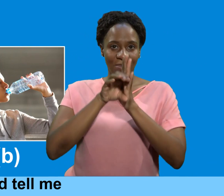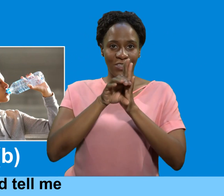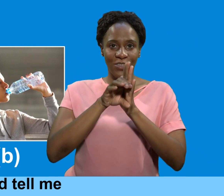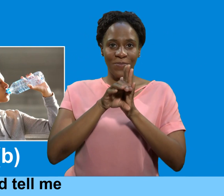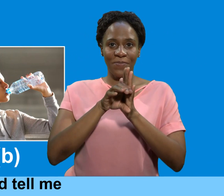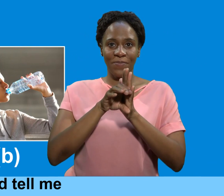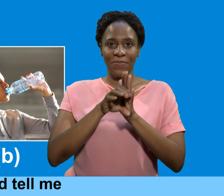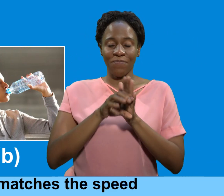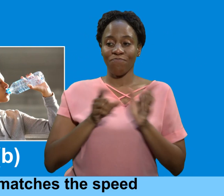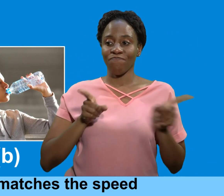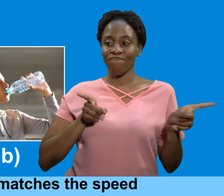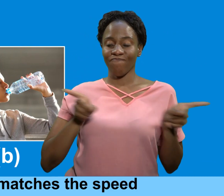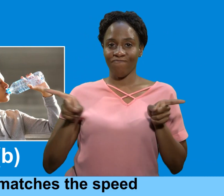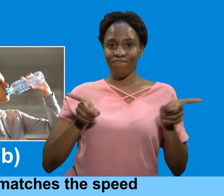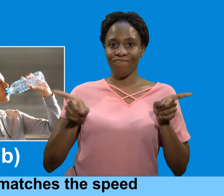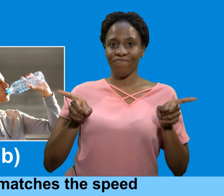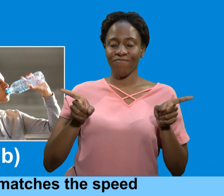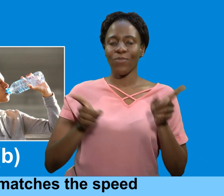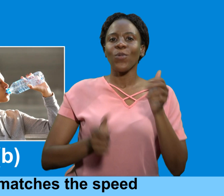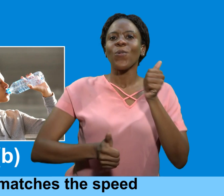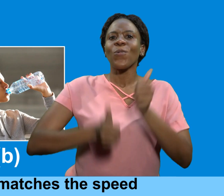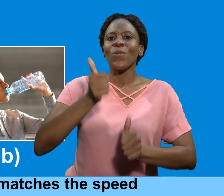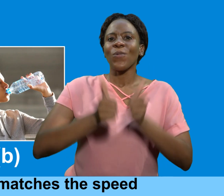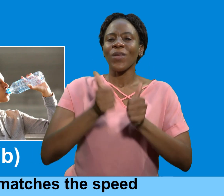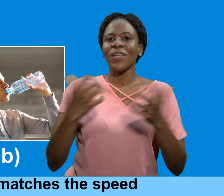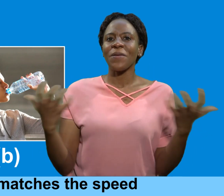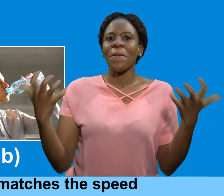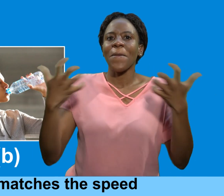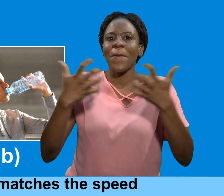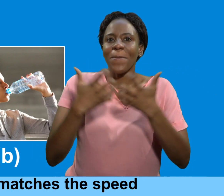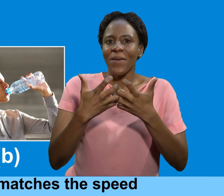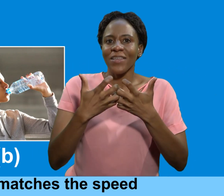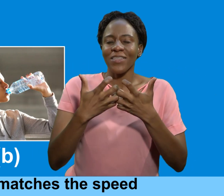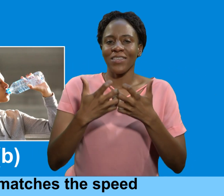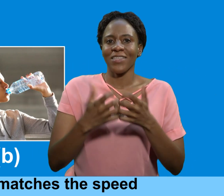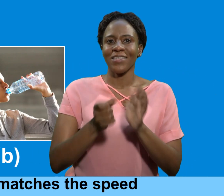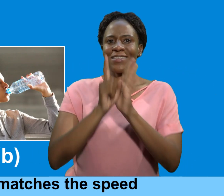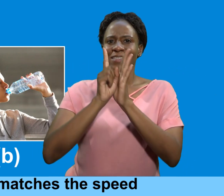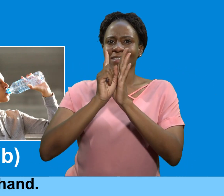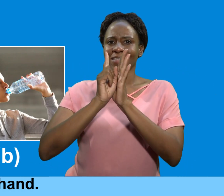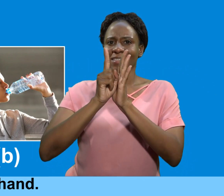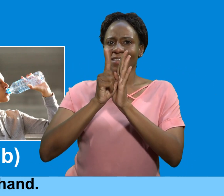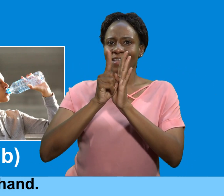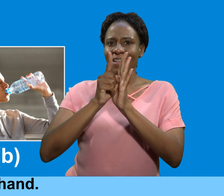look and tell me which picture matches the speed of the second hand.